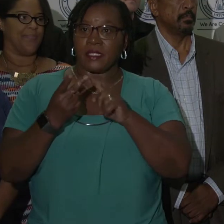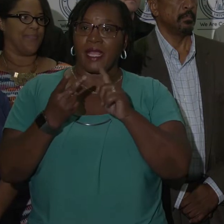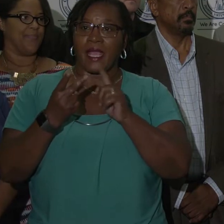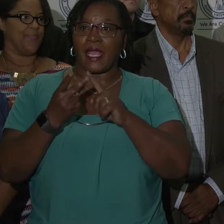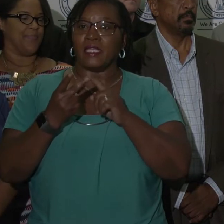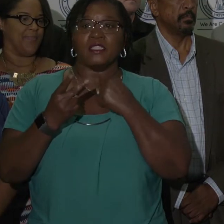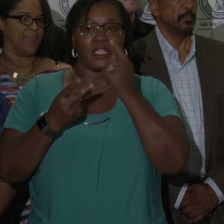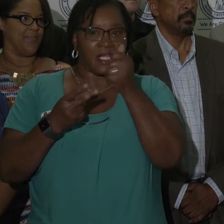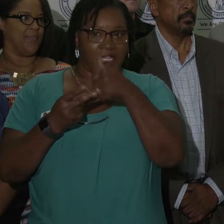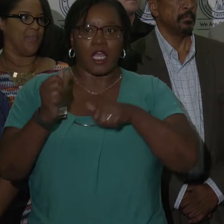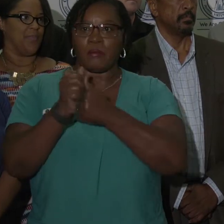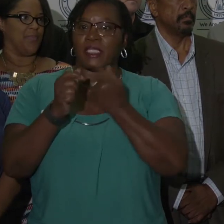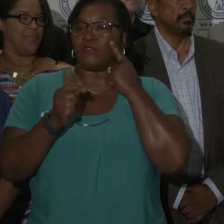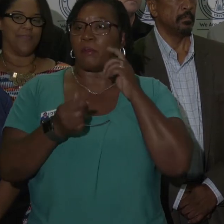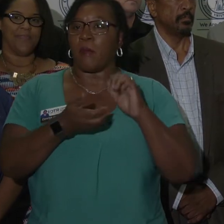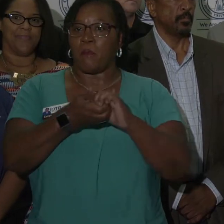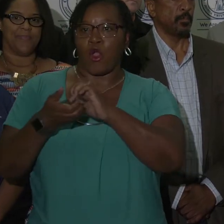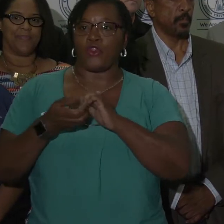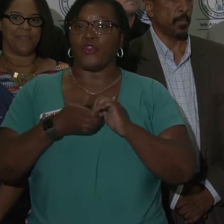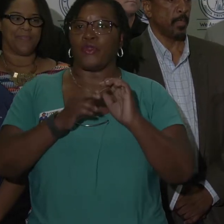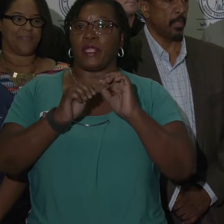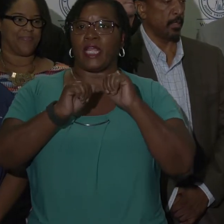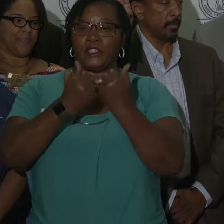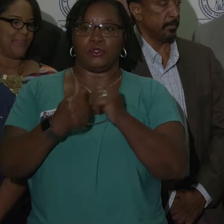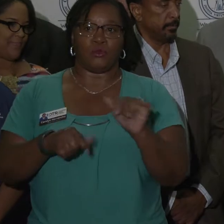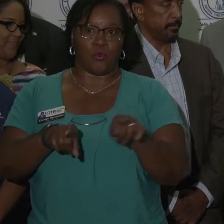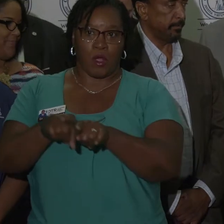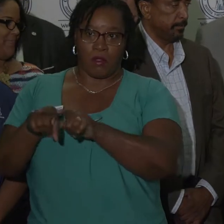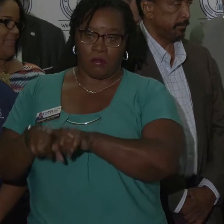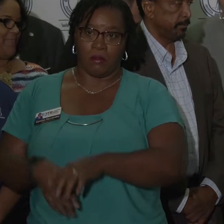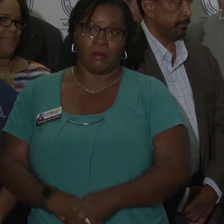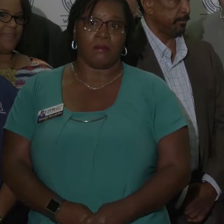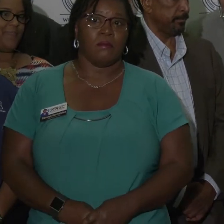any updates from our partner agencies.